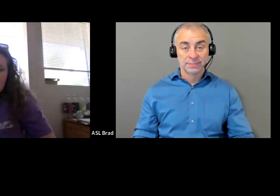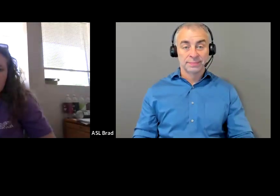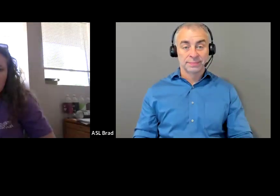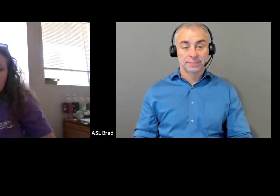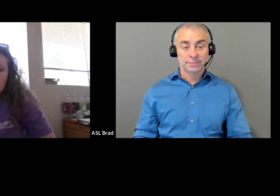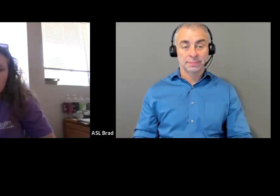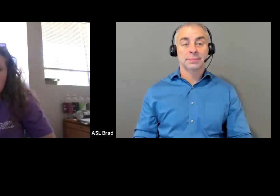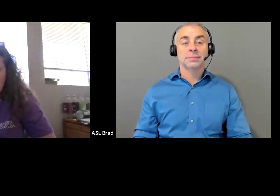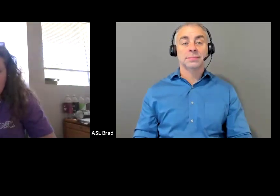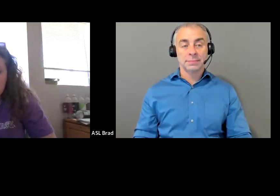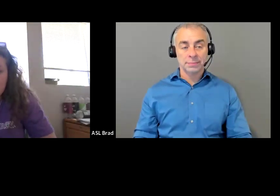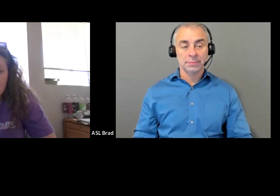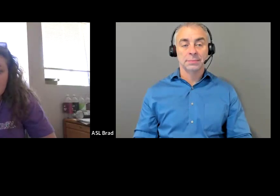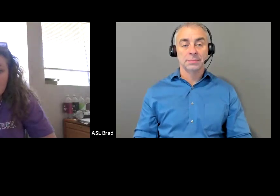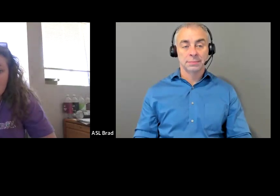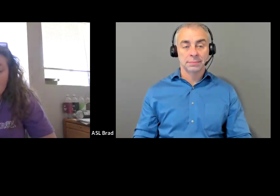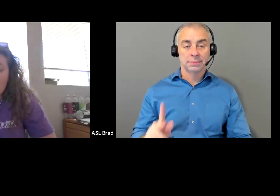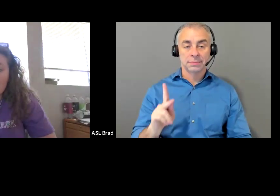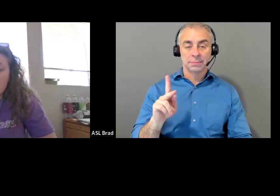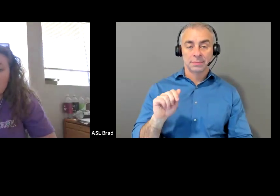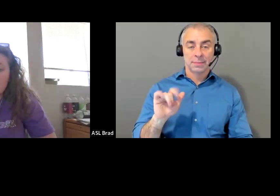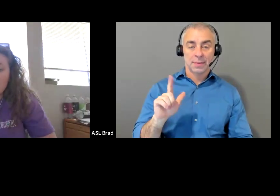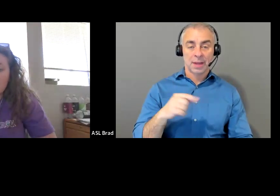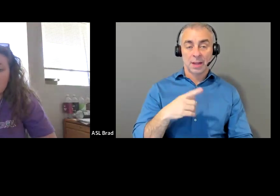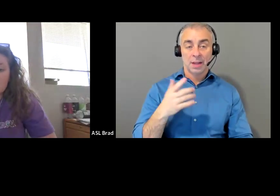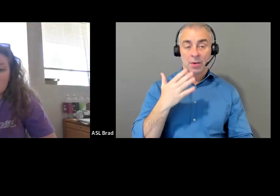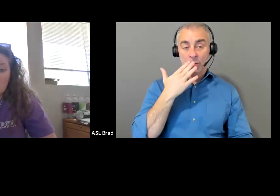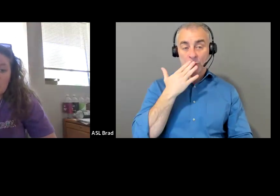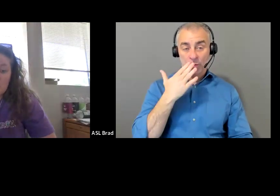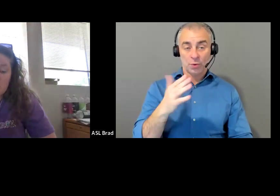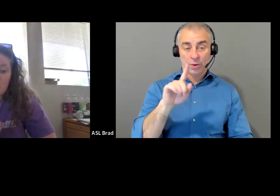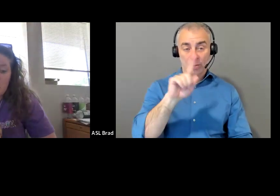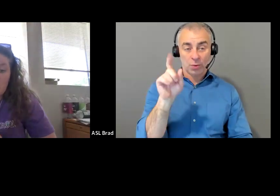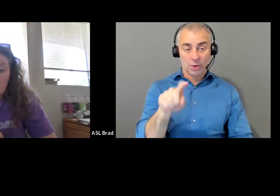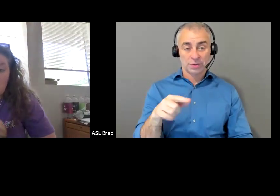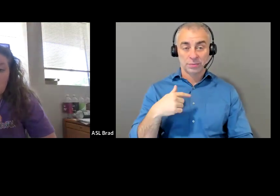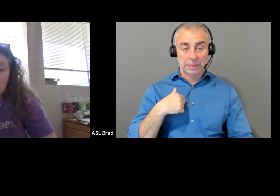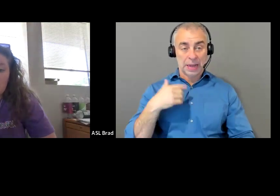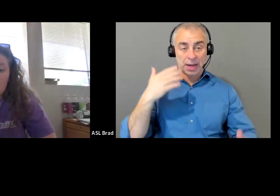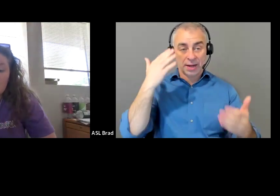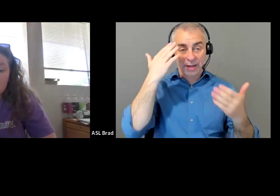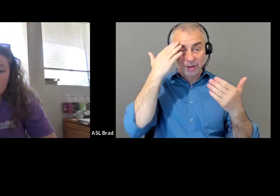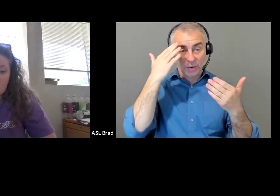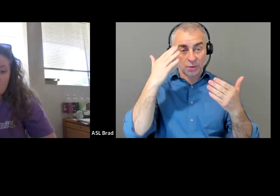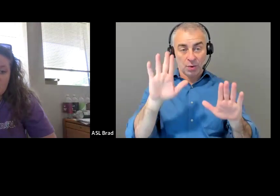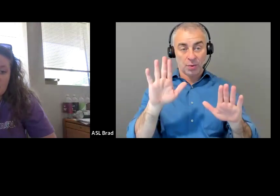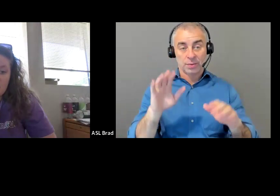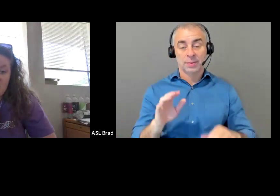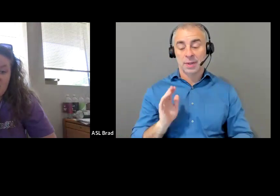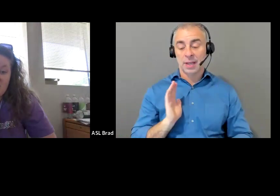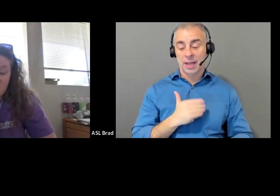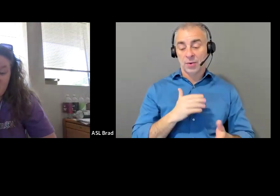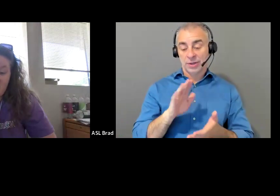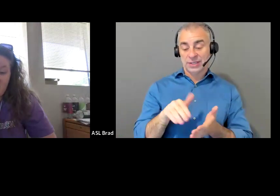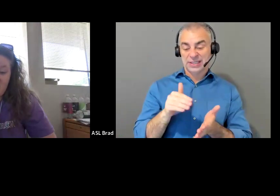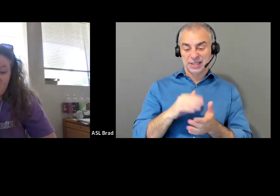That's a really good question. I don't know that our center has ever